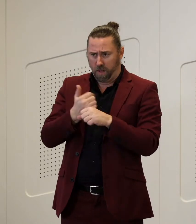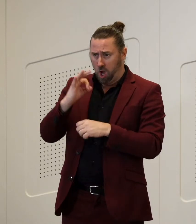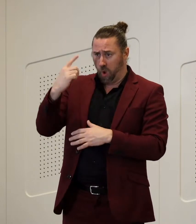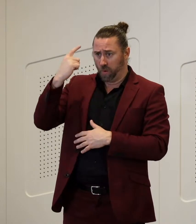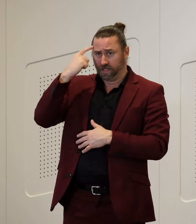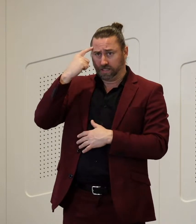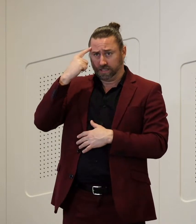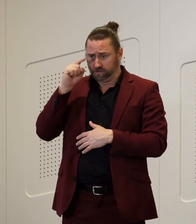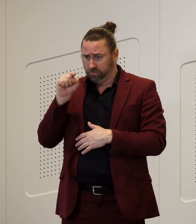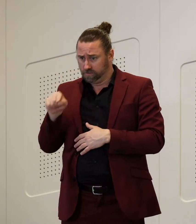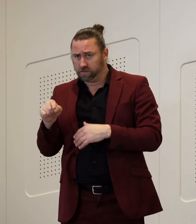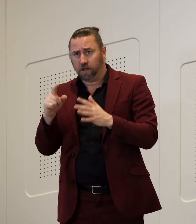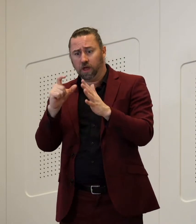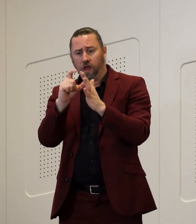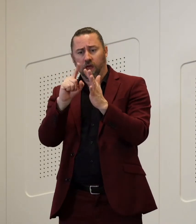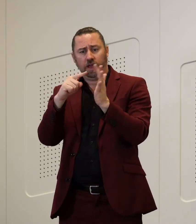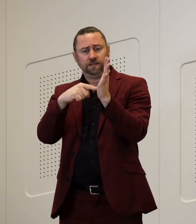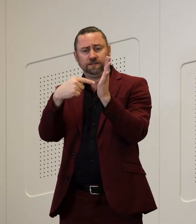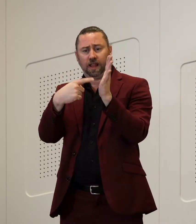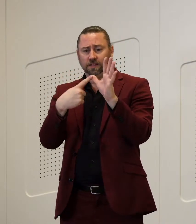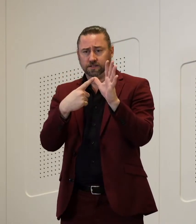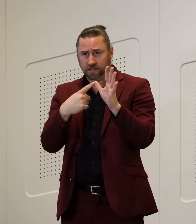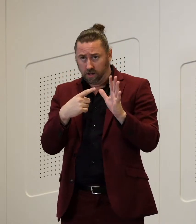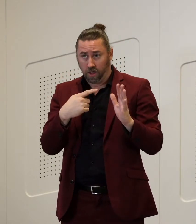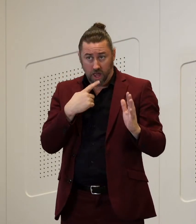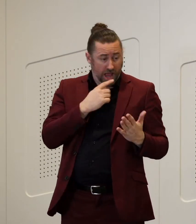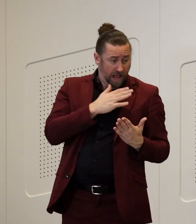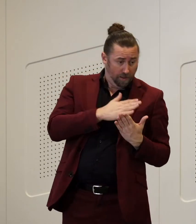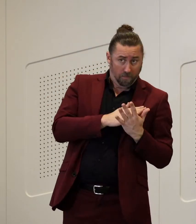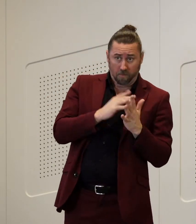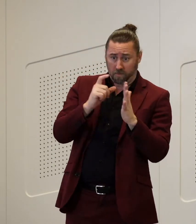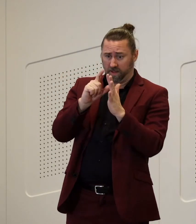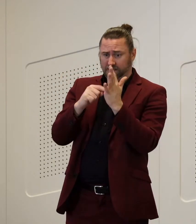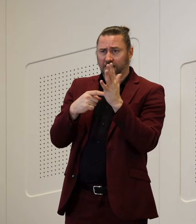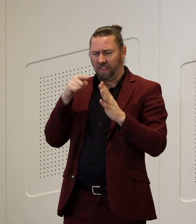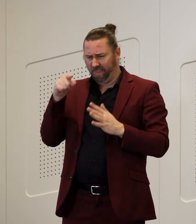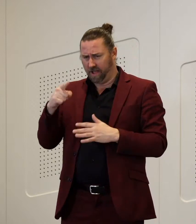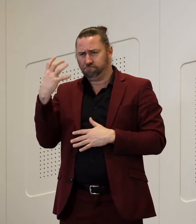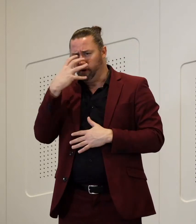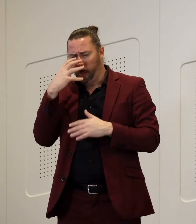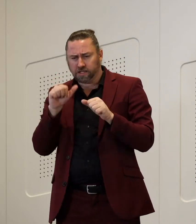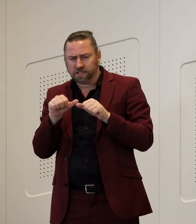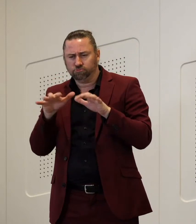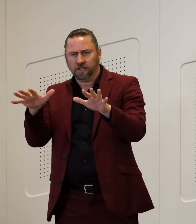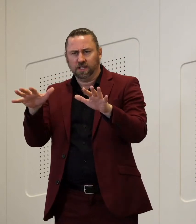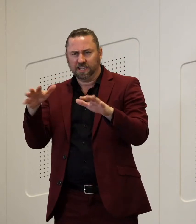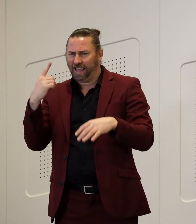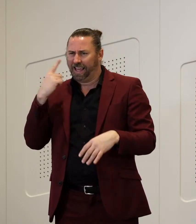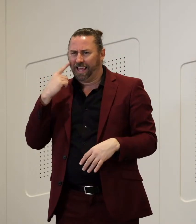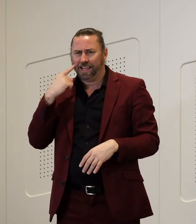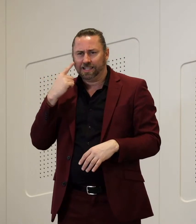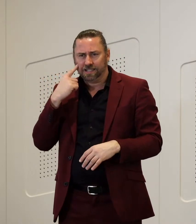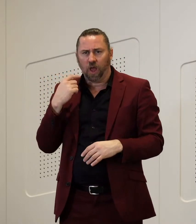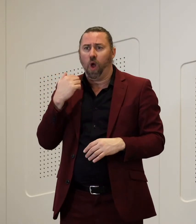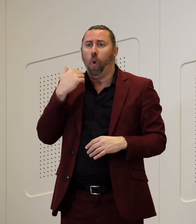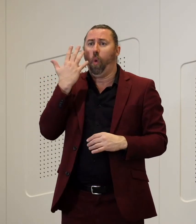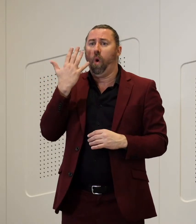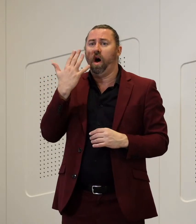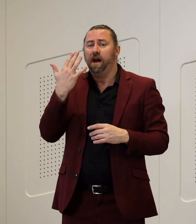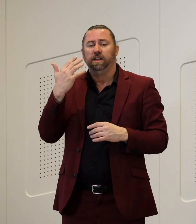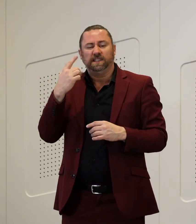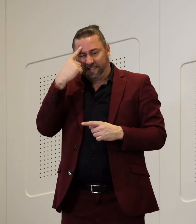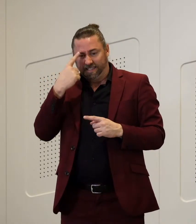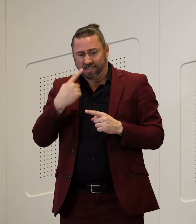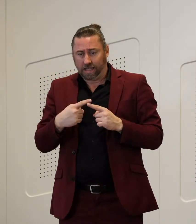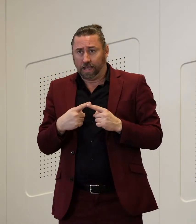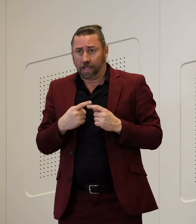cases, because we know with the Delta variant, and I've confirmed it is the Delta variant, we know that it usually spreads within 2 days.